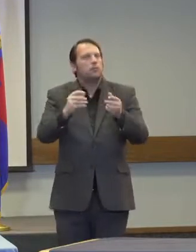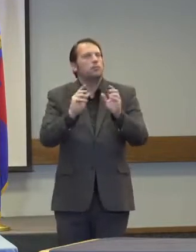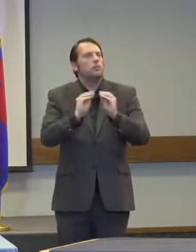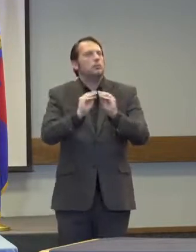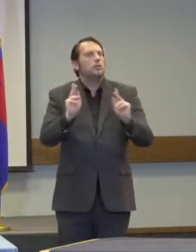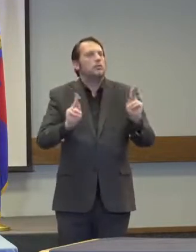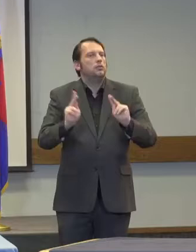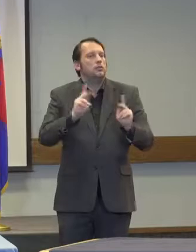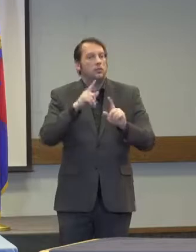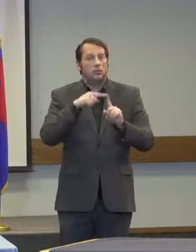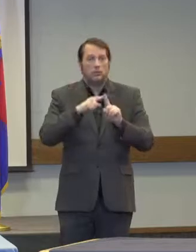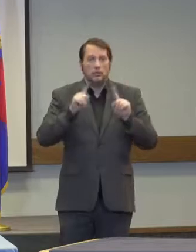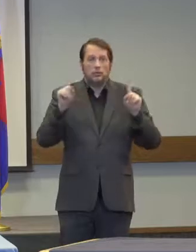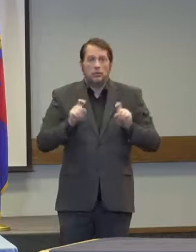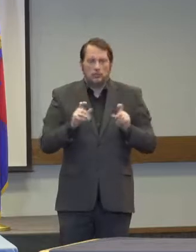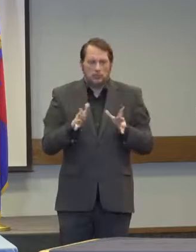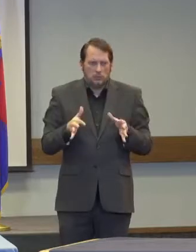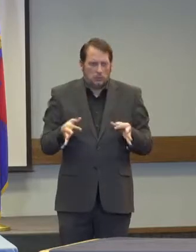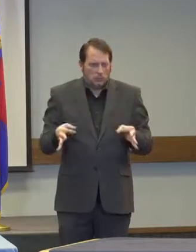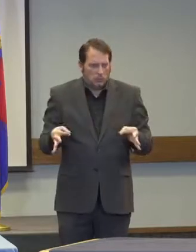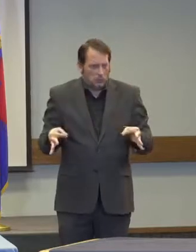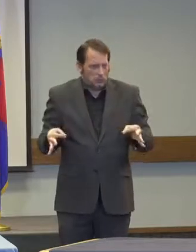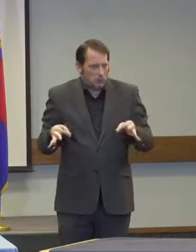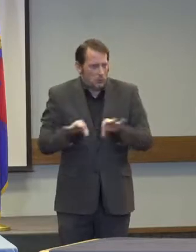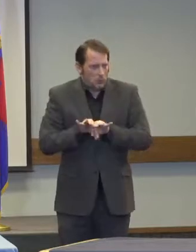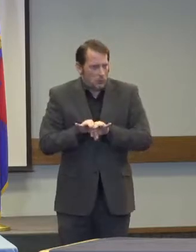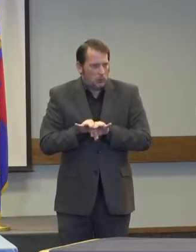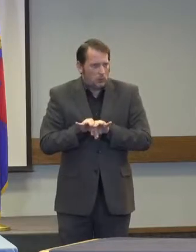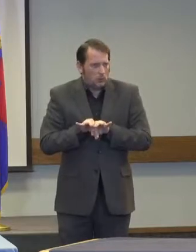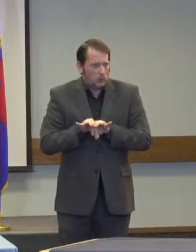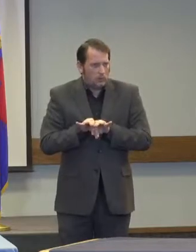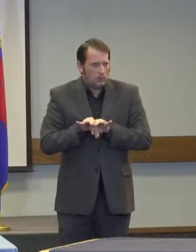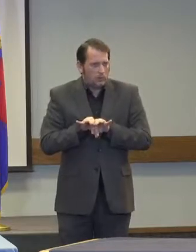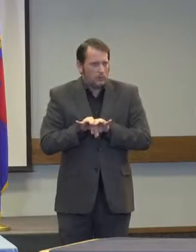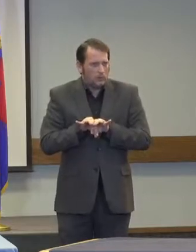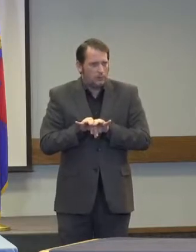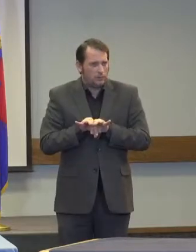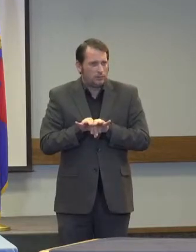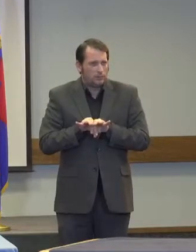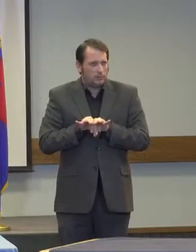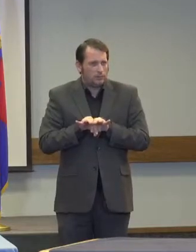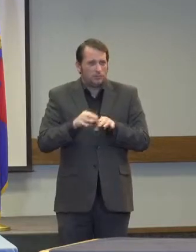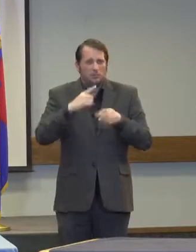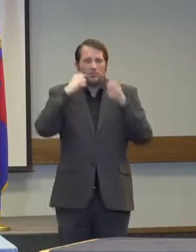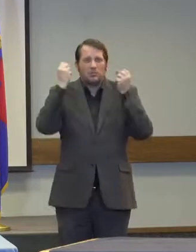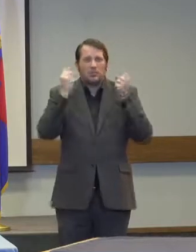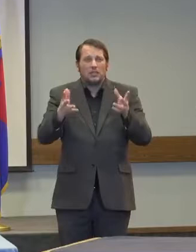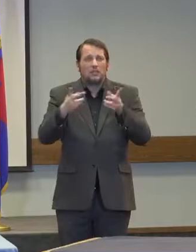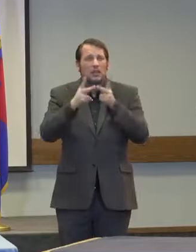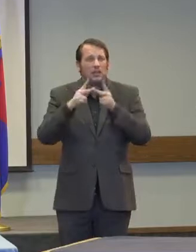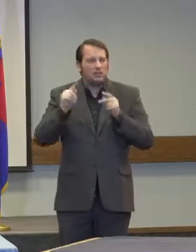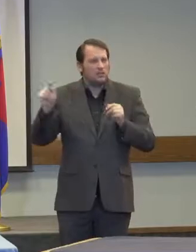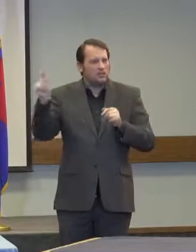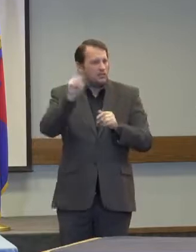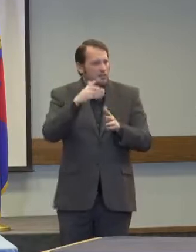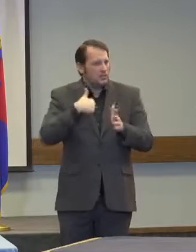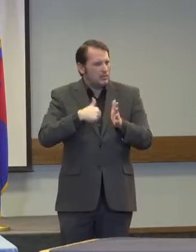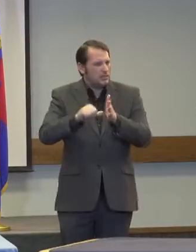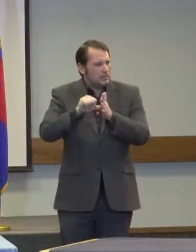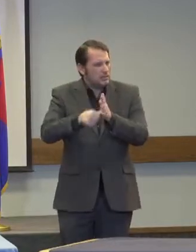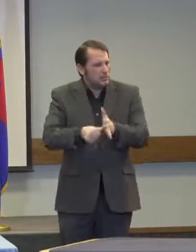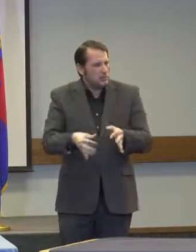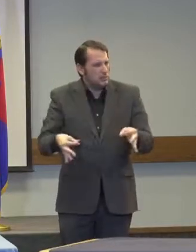is important and why it's such an it's emphasized in so many places. What has been happening